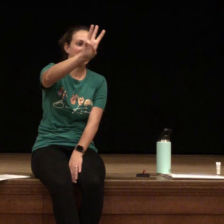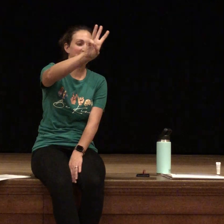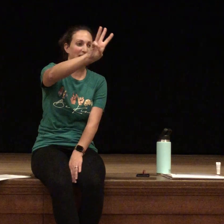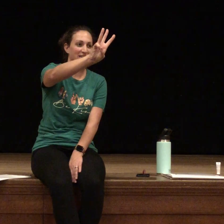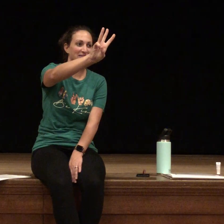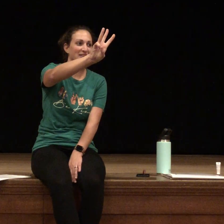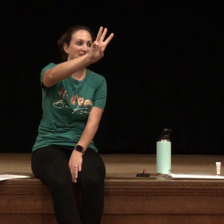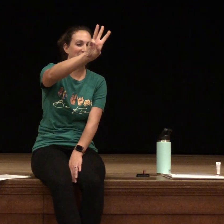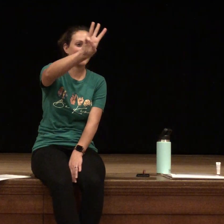6.